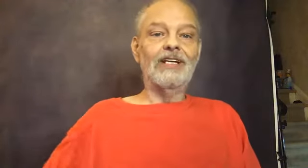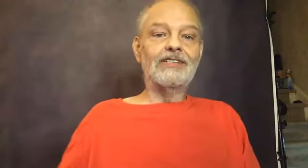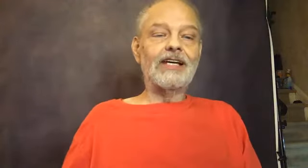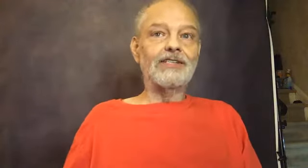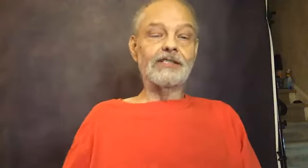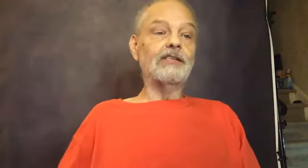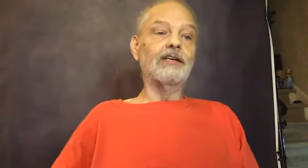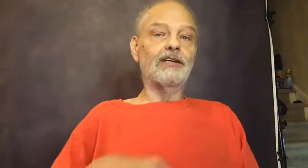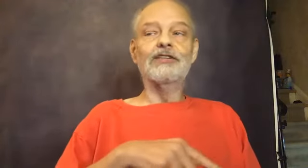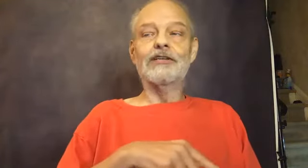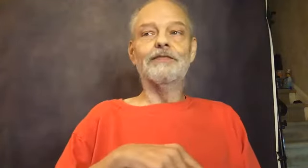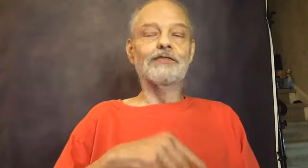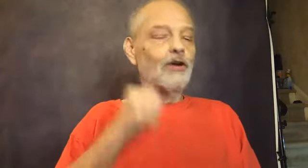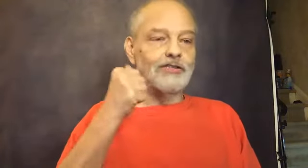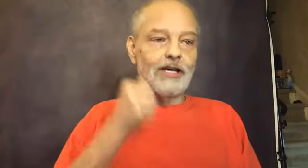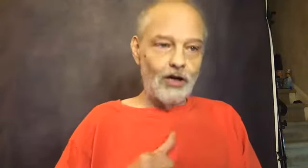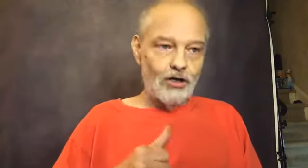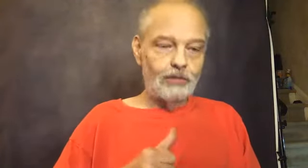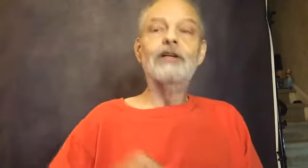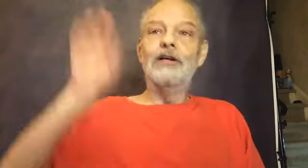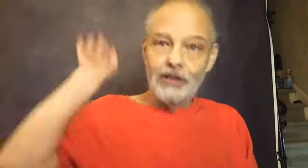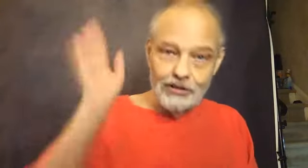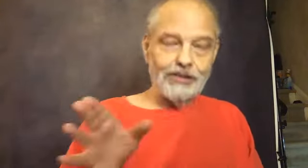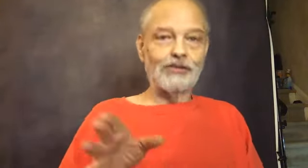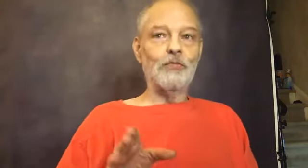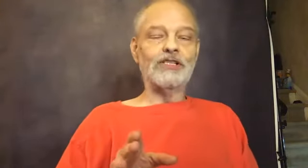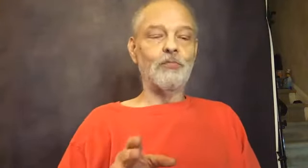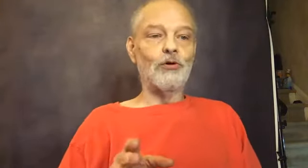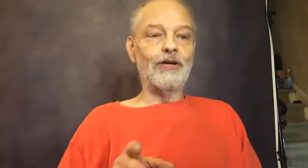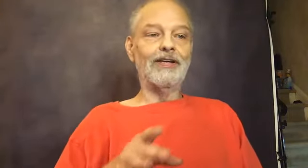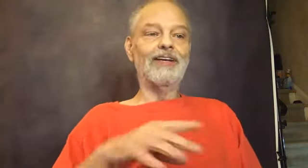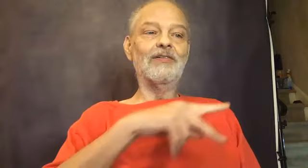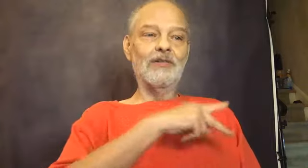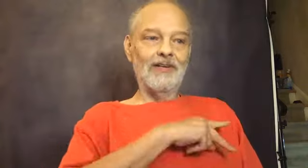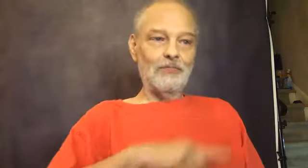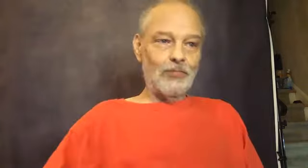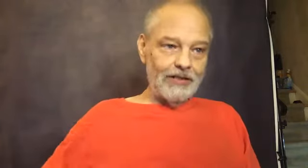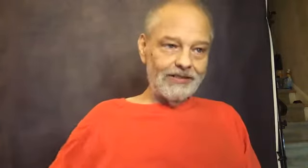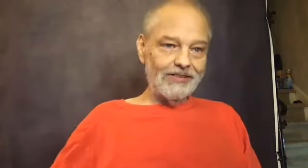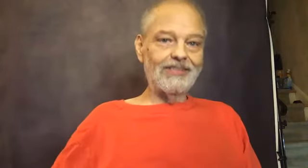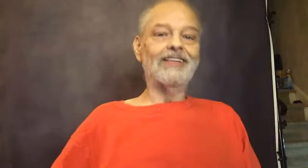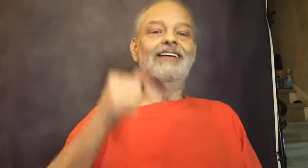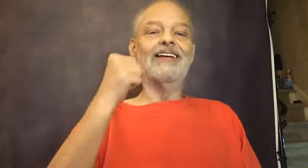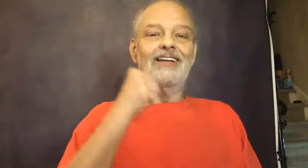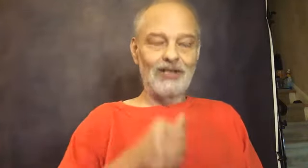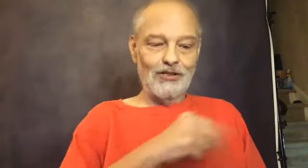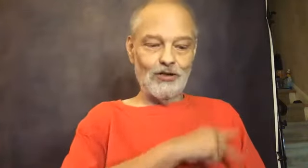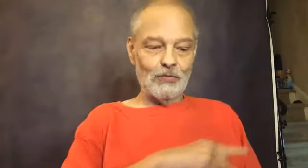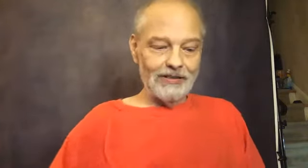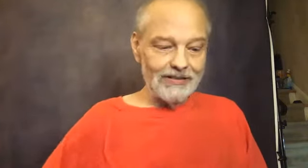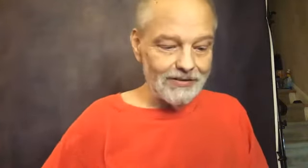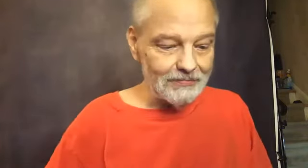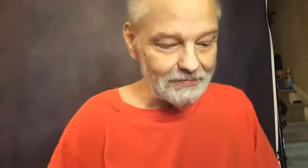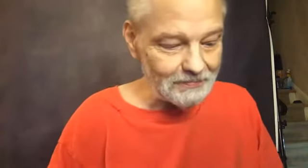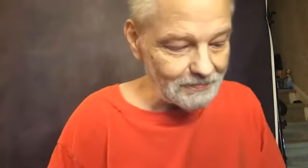It's sexist because if you don't say girl, you just assume it's a boy. Prince, girl prince.